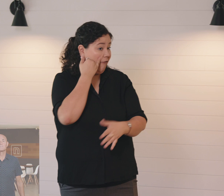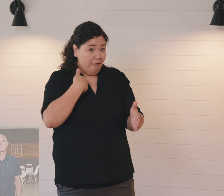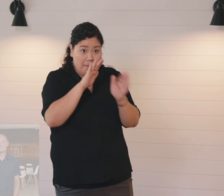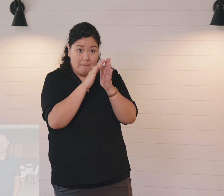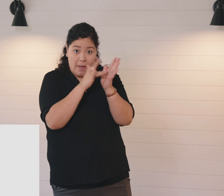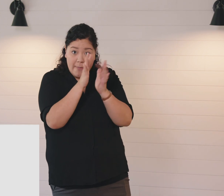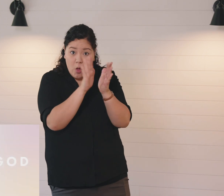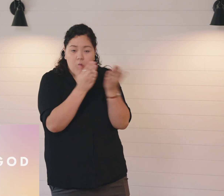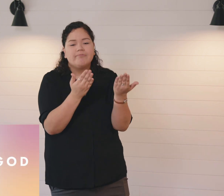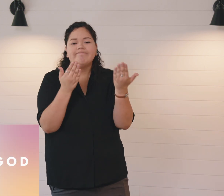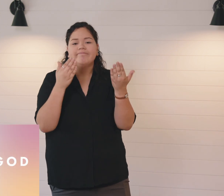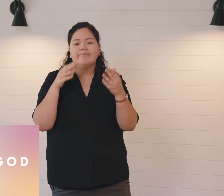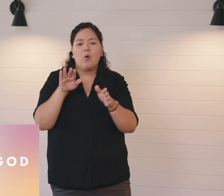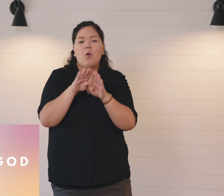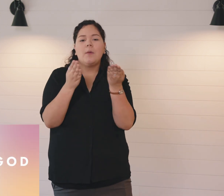Esther chapter 6.